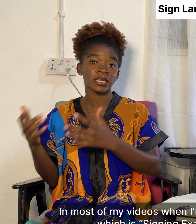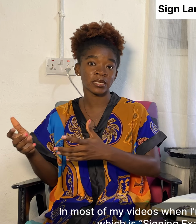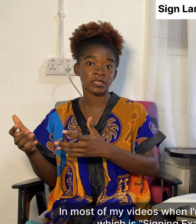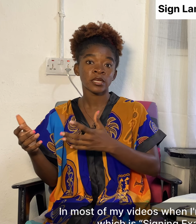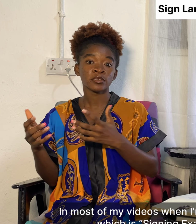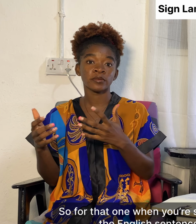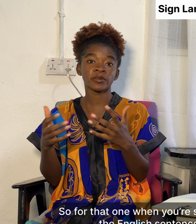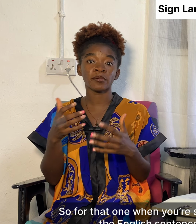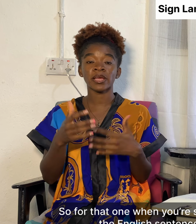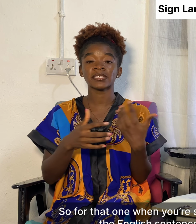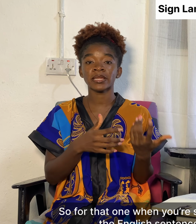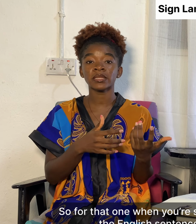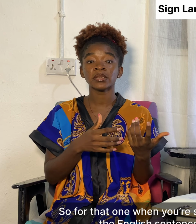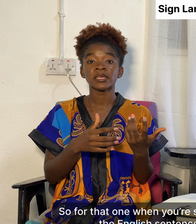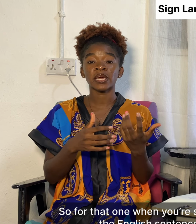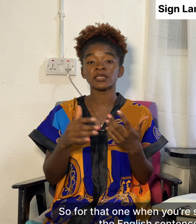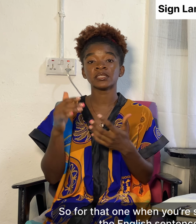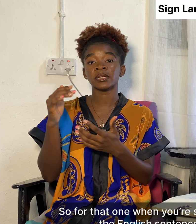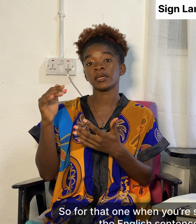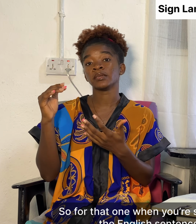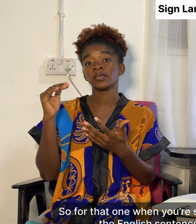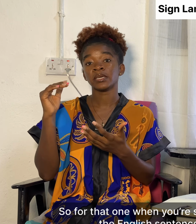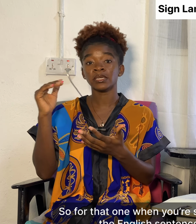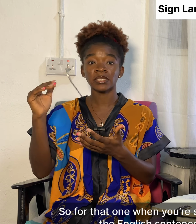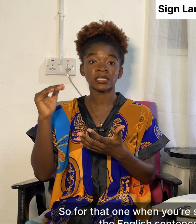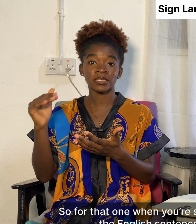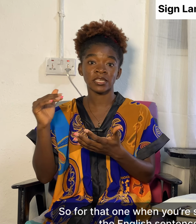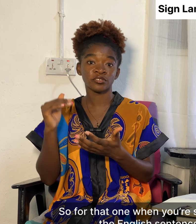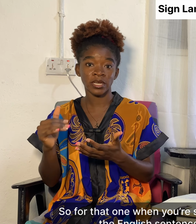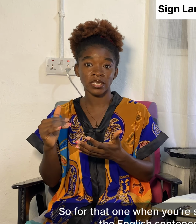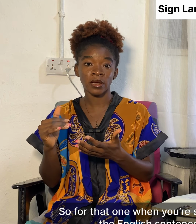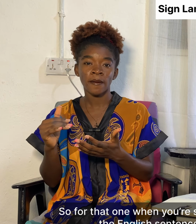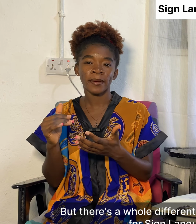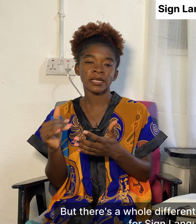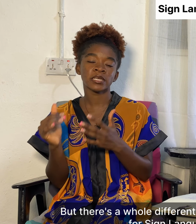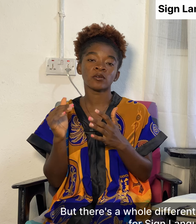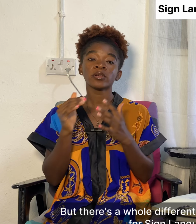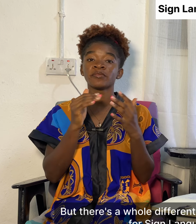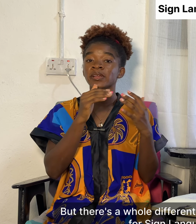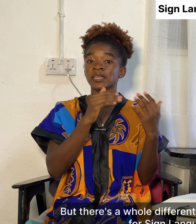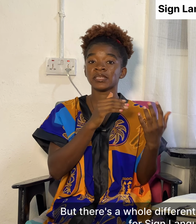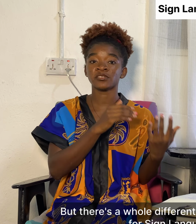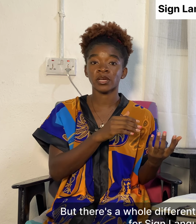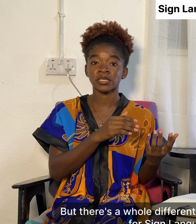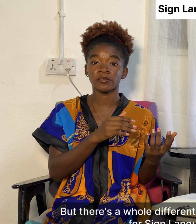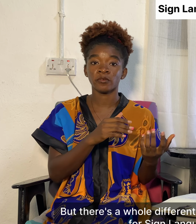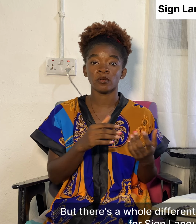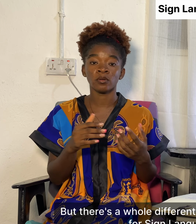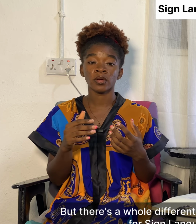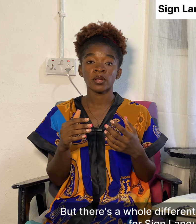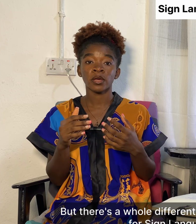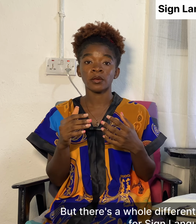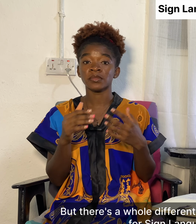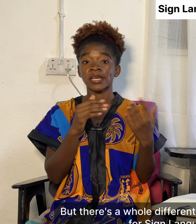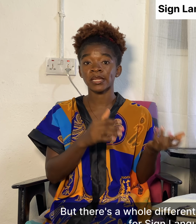English. So for that one, you're signing, you're using the English sentence structure. But there's a whole different sentence structure for sign